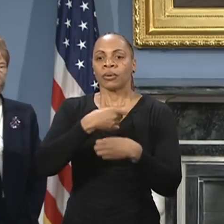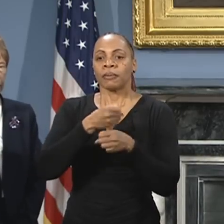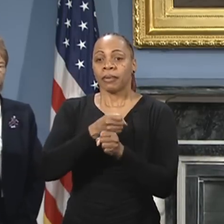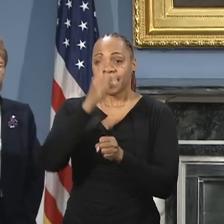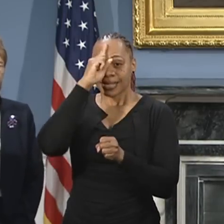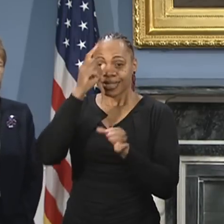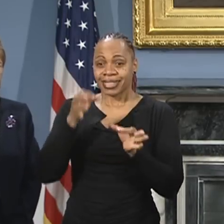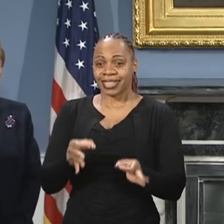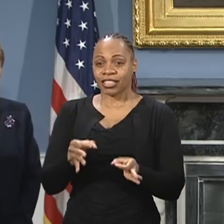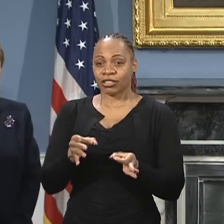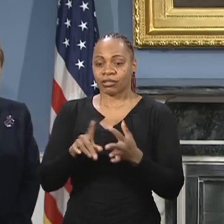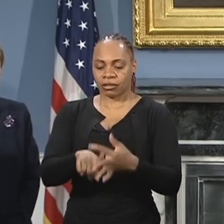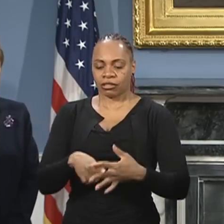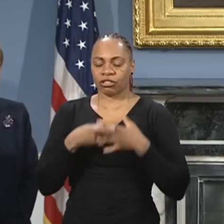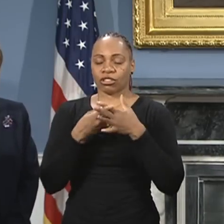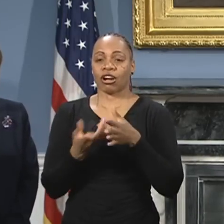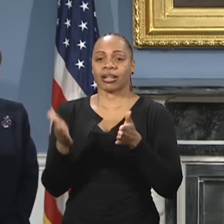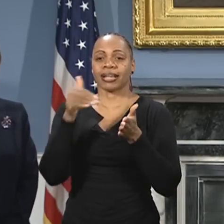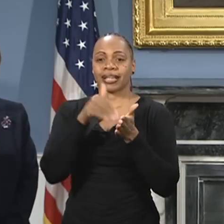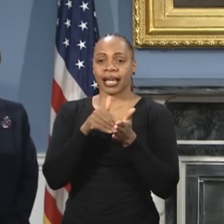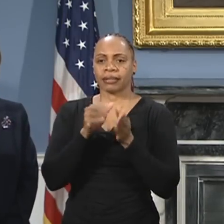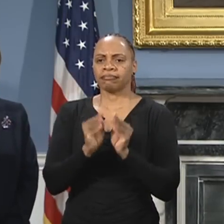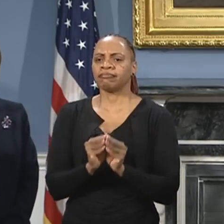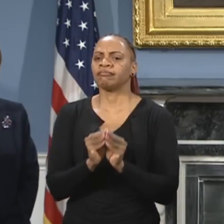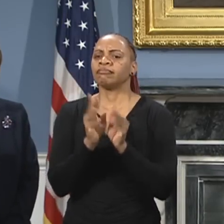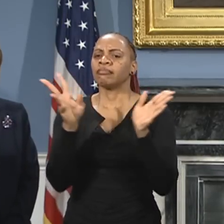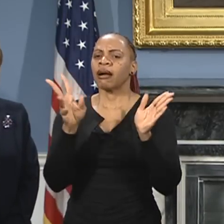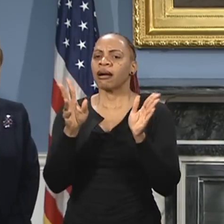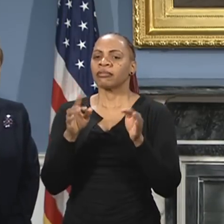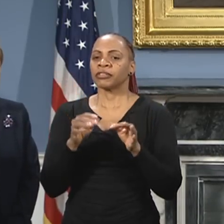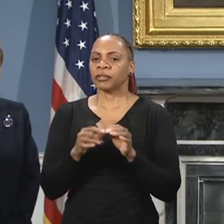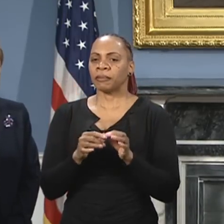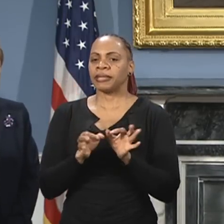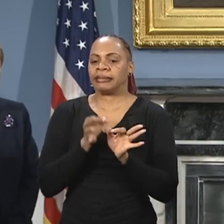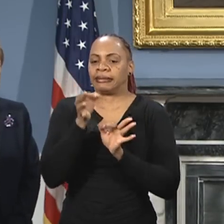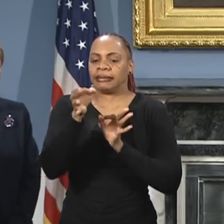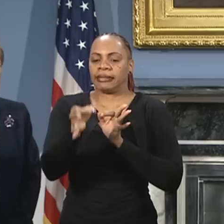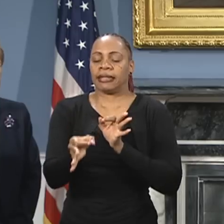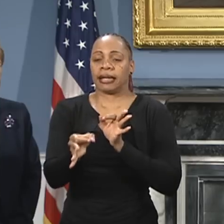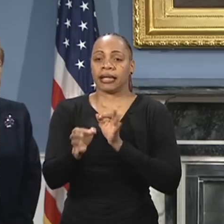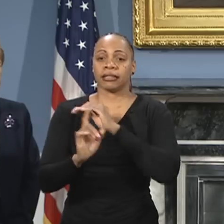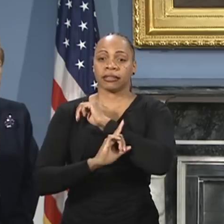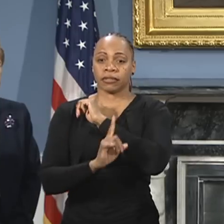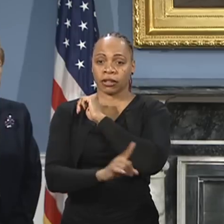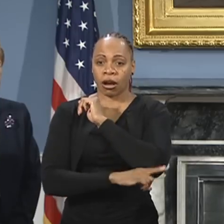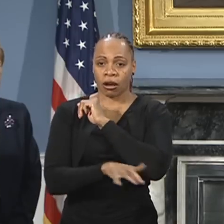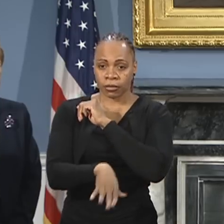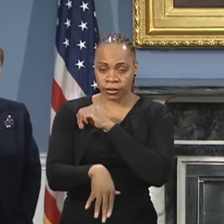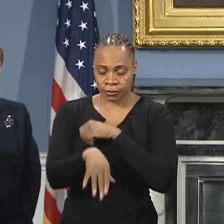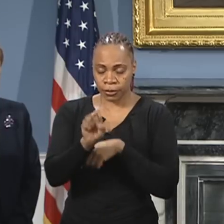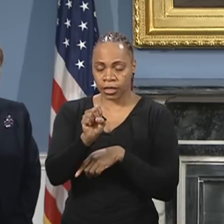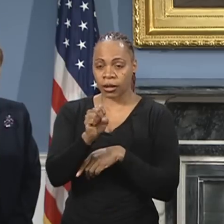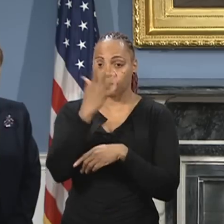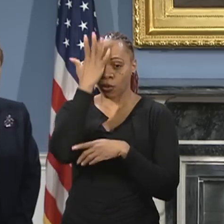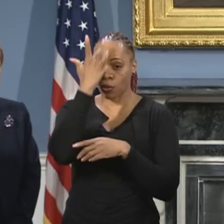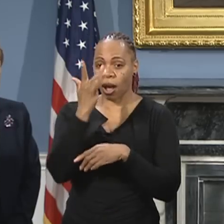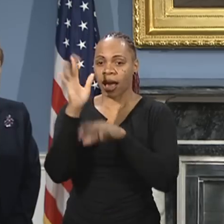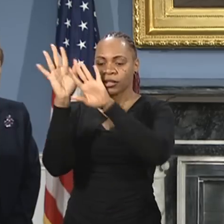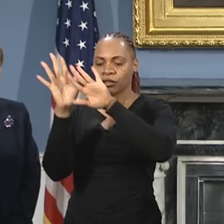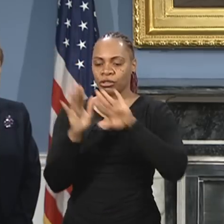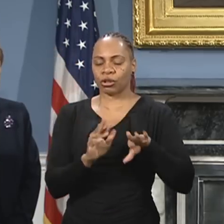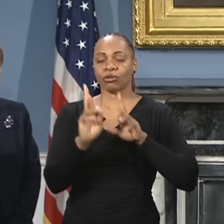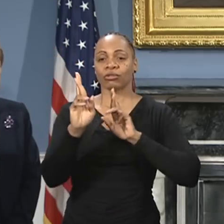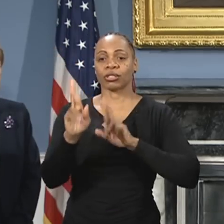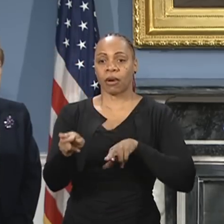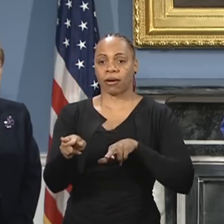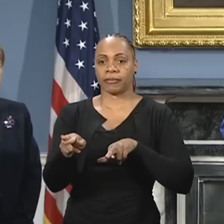will be delays in garbage and recycling pickup because of the snow response. Reminder to